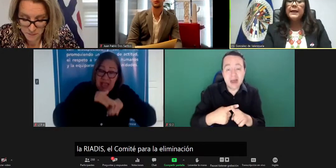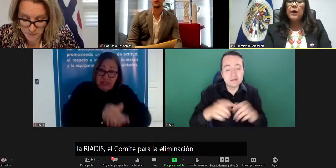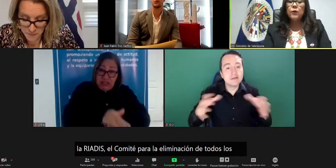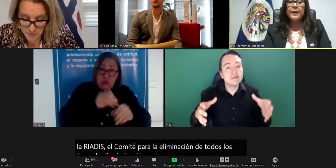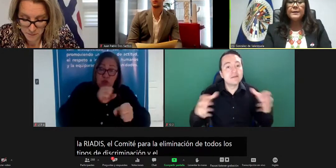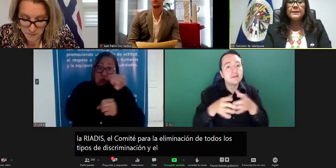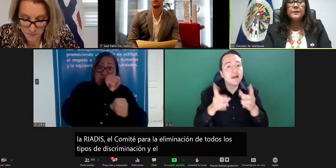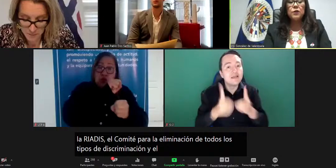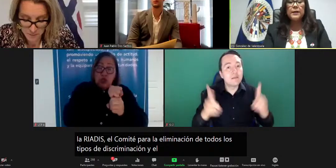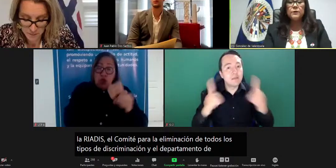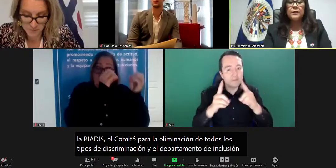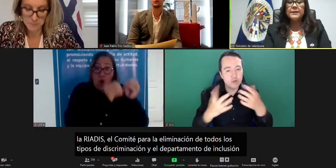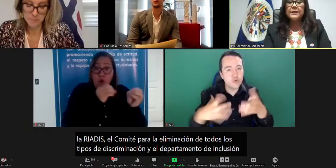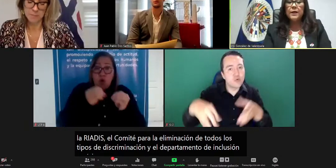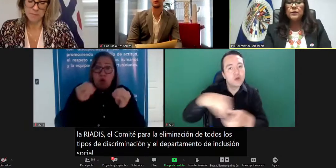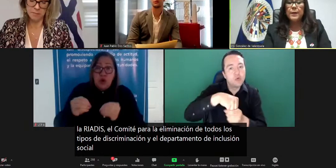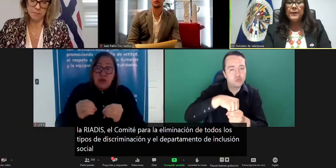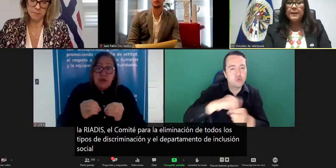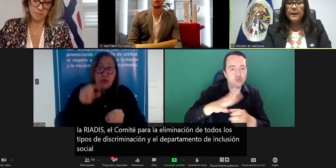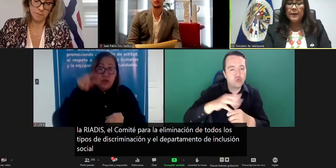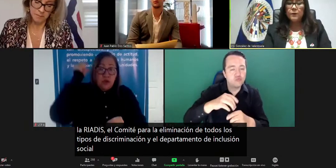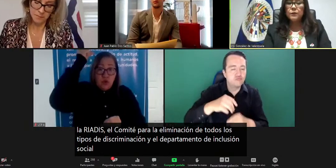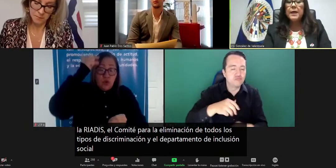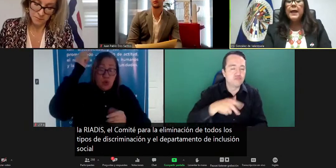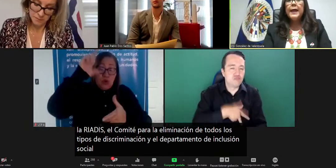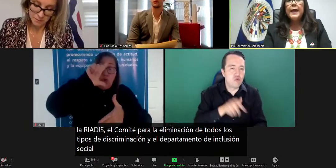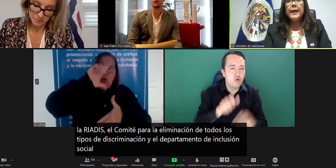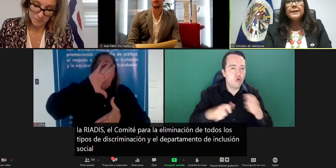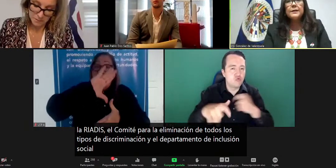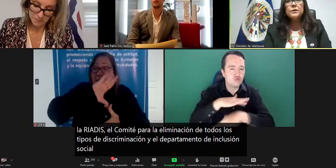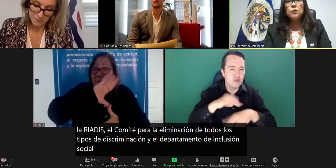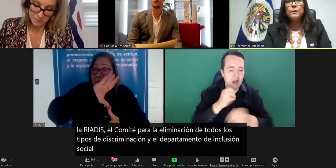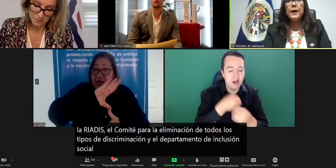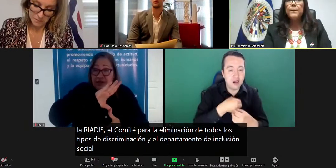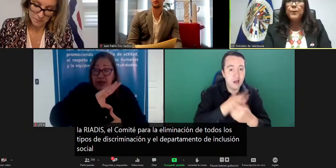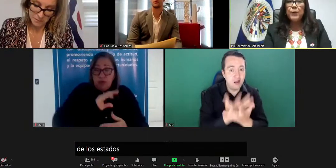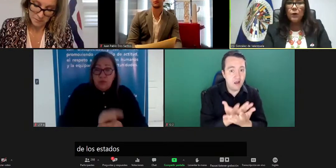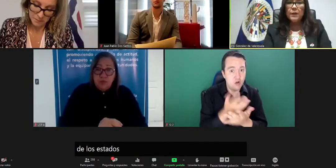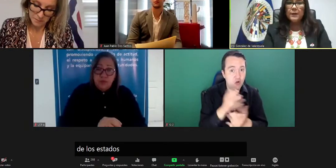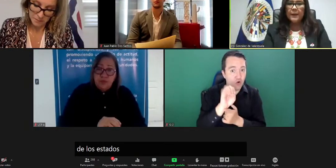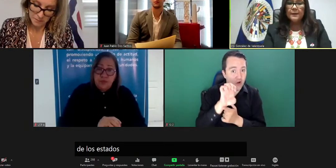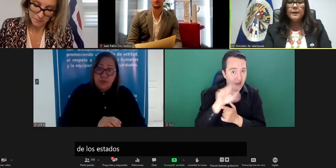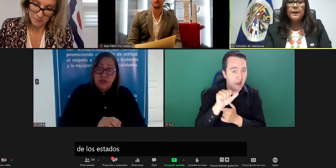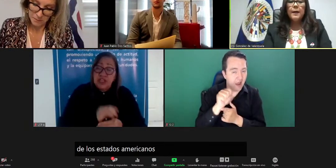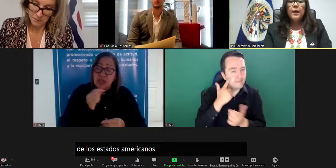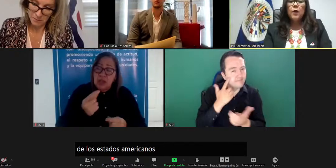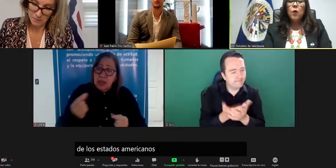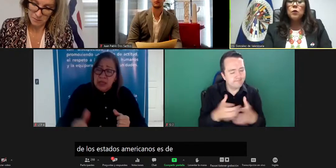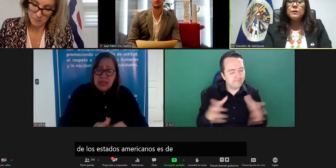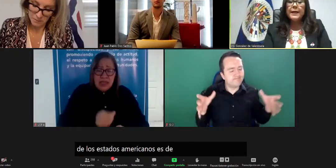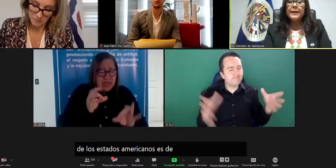and the department of social inclusion of the oas